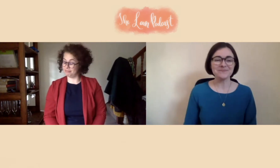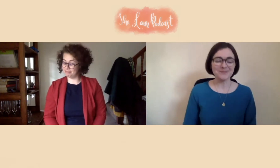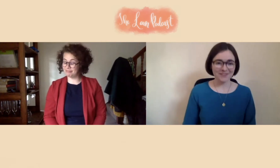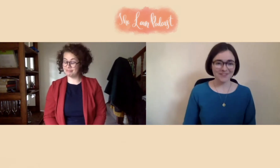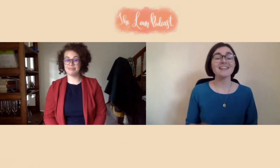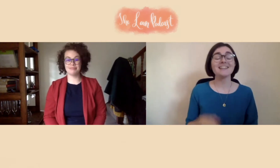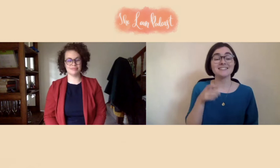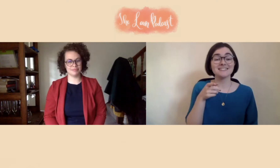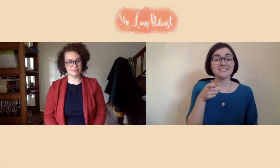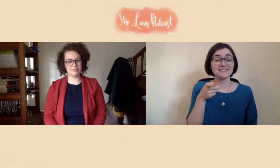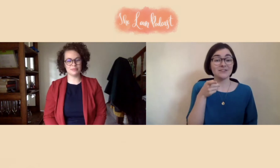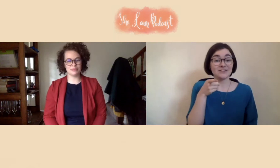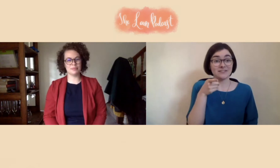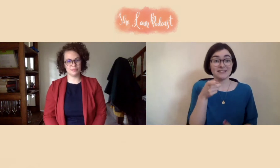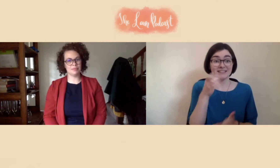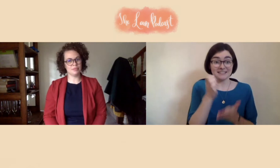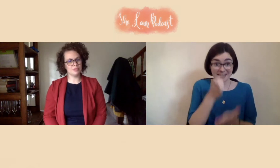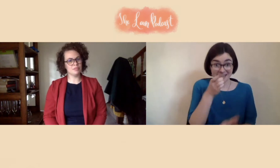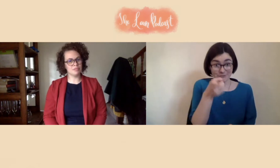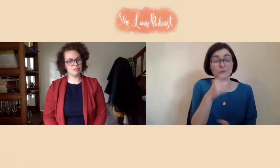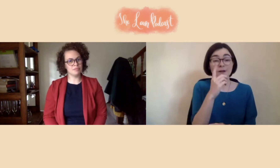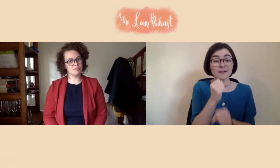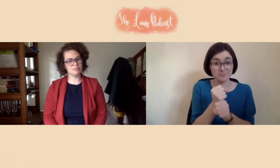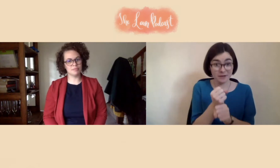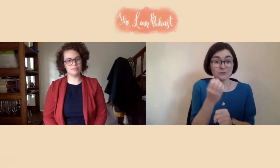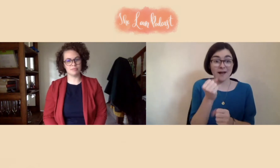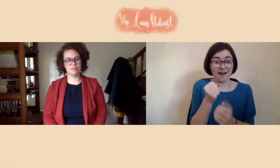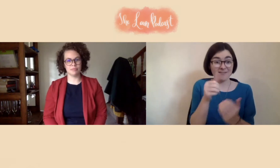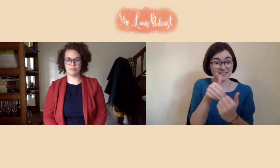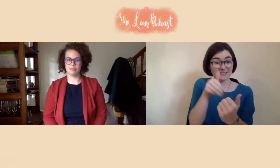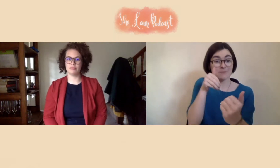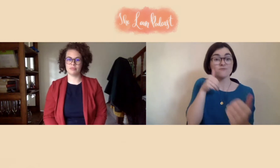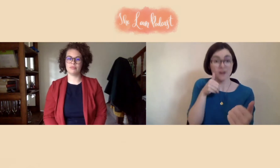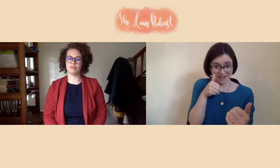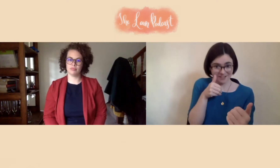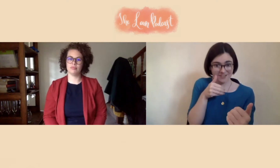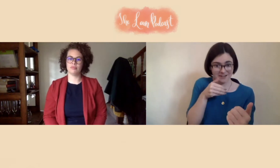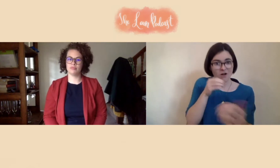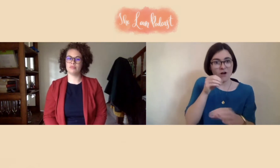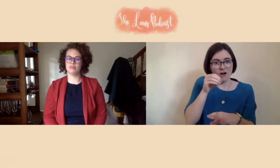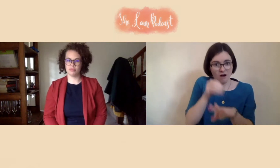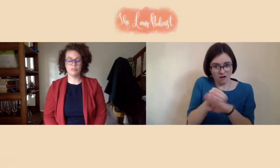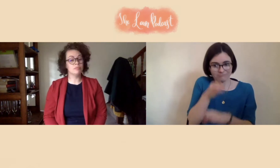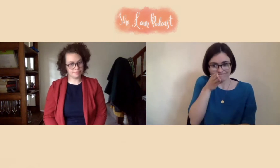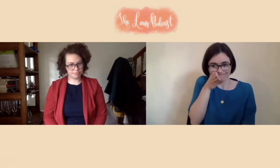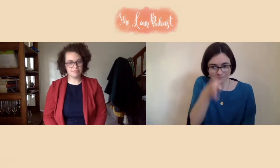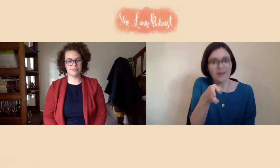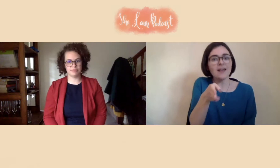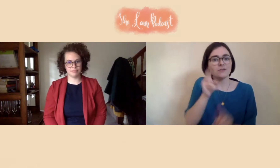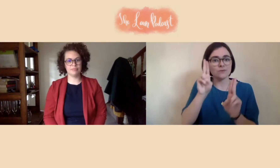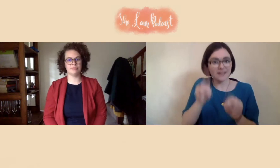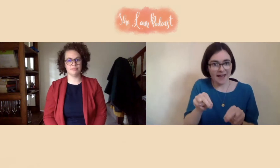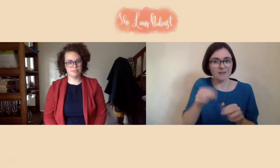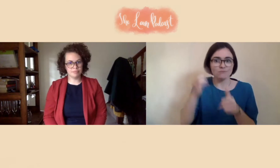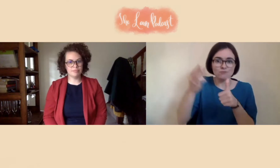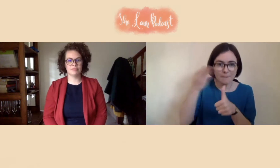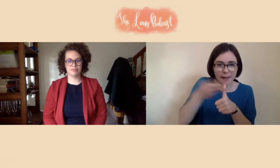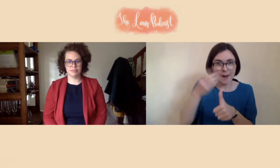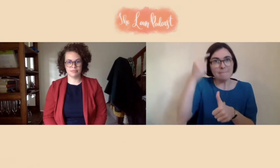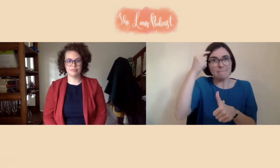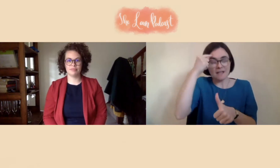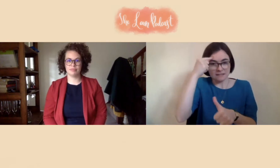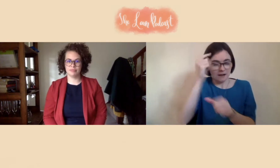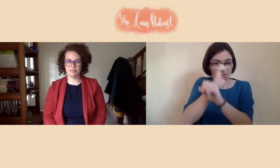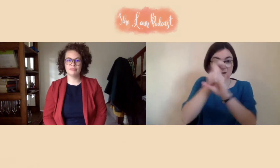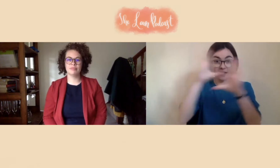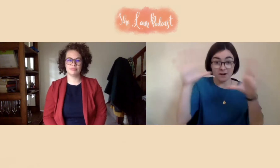So that's so what you said, you have that whole journey to mentally prepare, you physically go into work, you